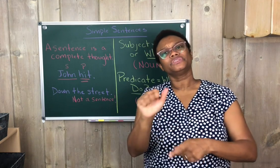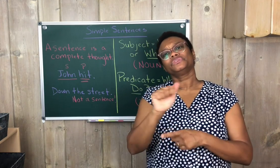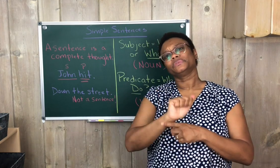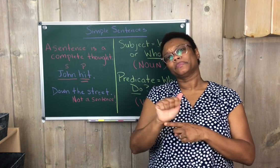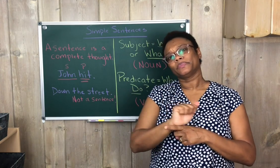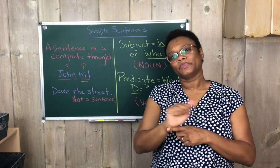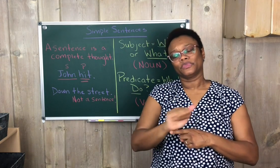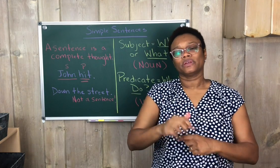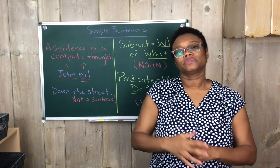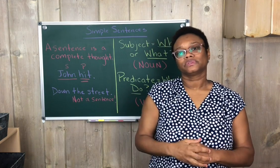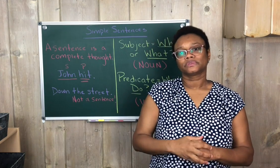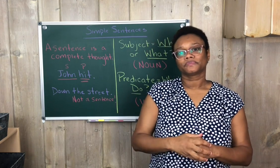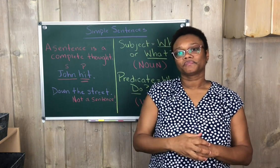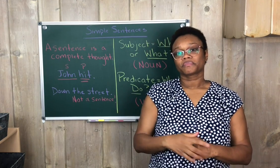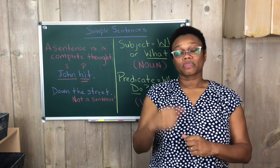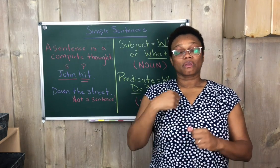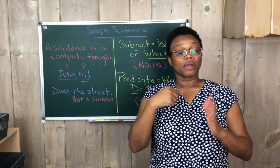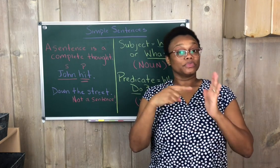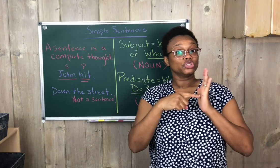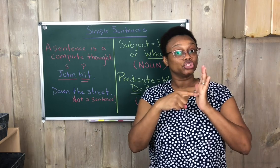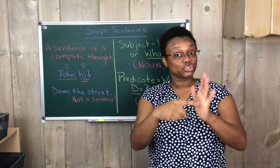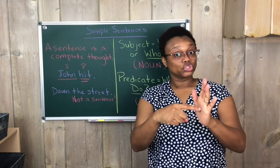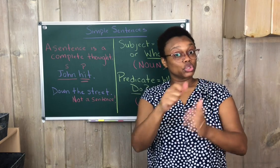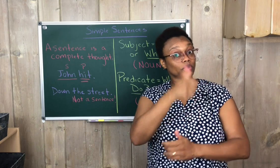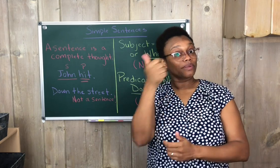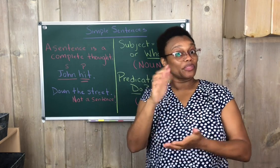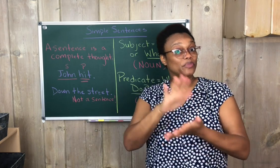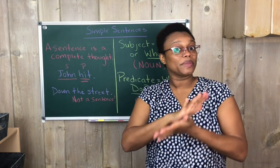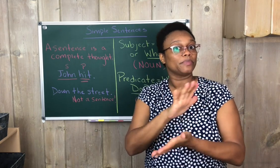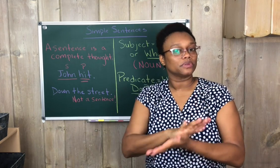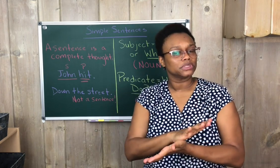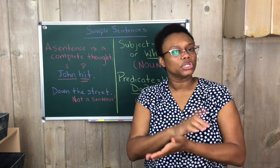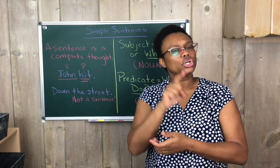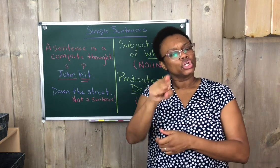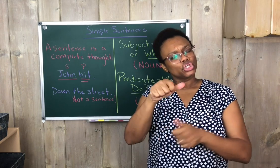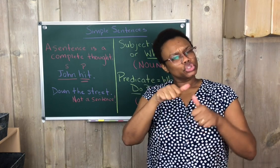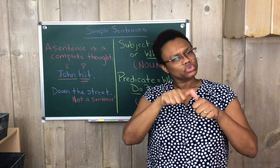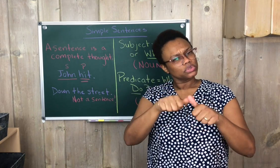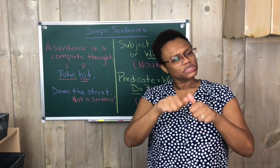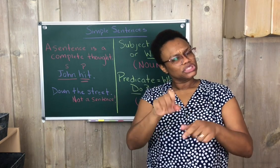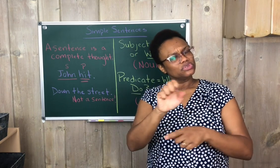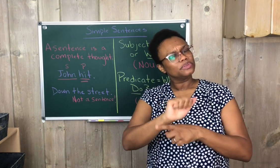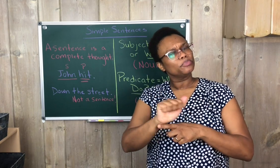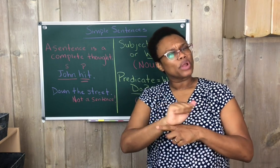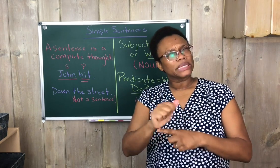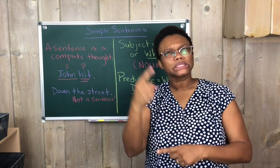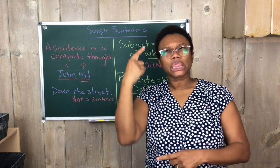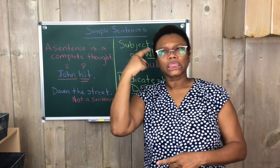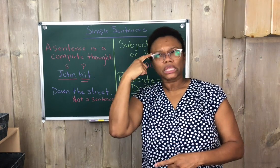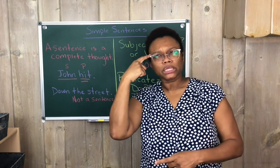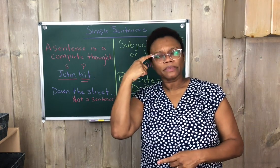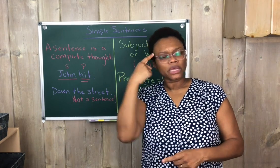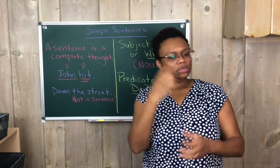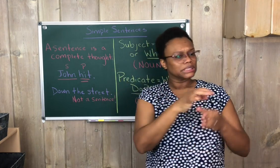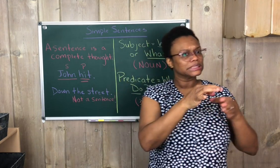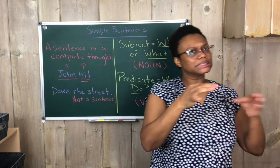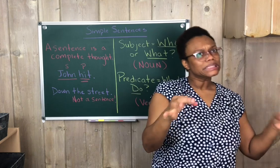So I want you to continue to practice. I'm going to show you another paper and continue to practice and